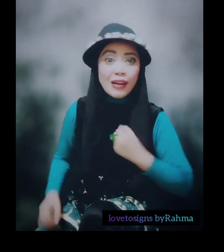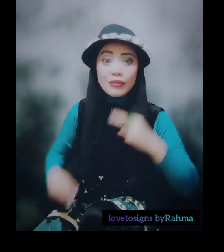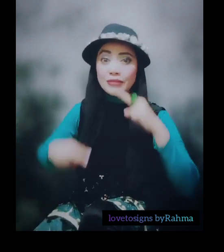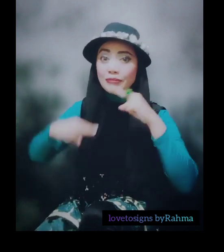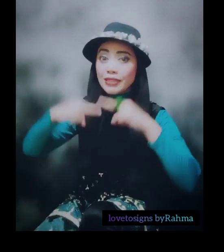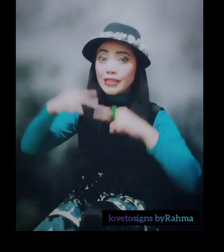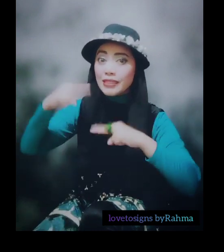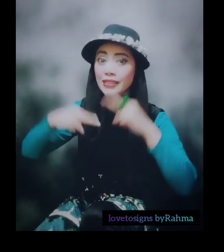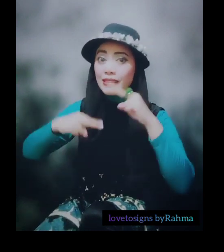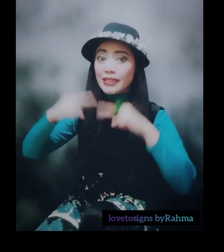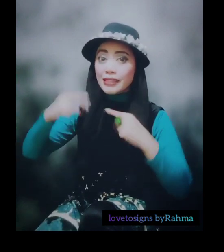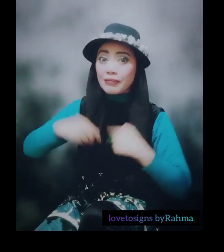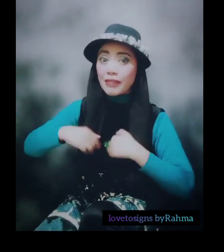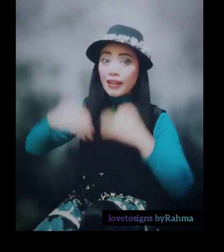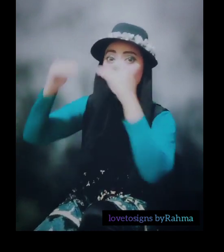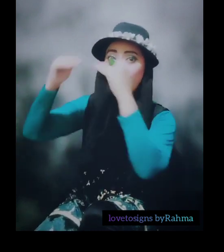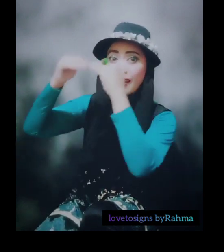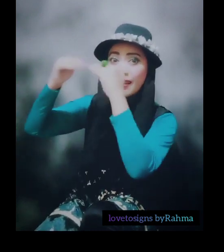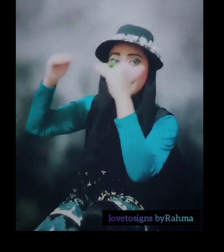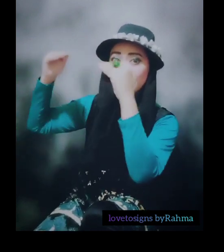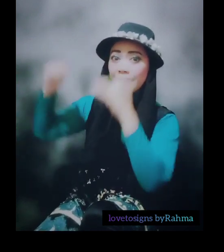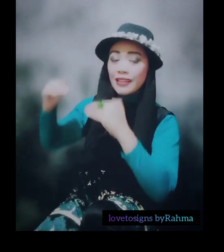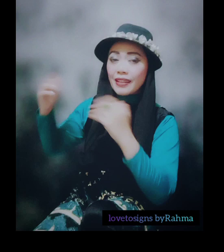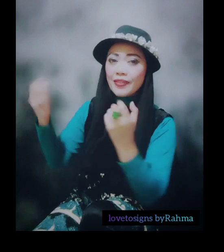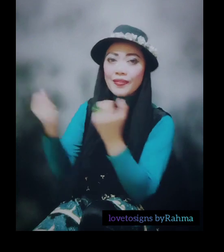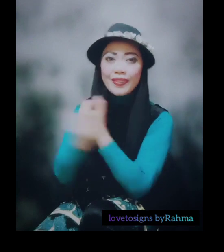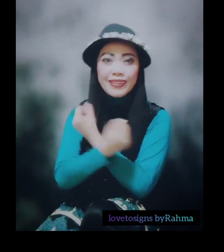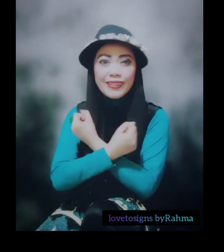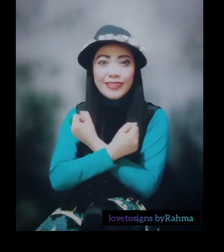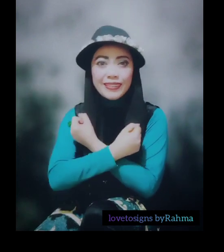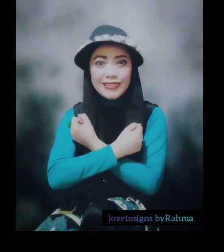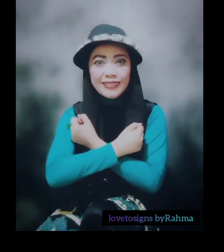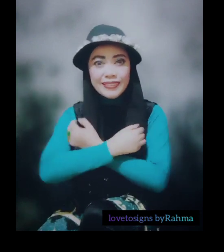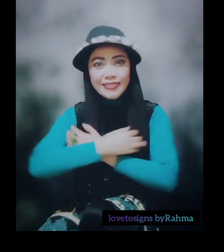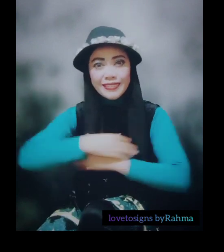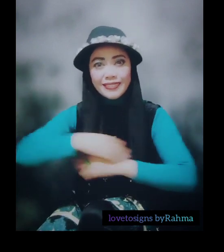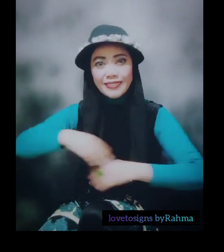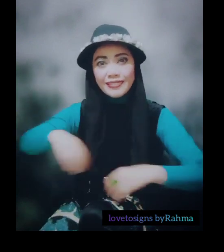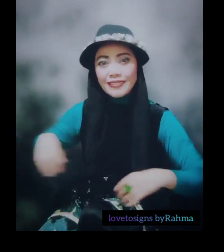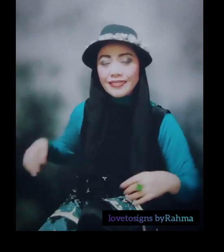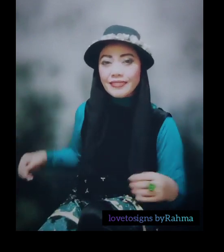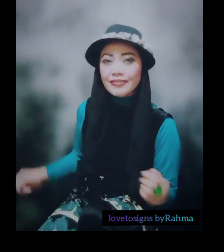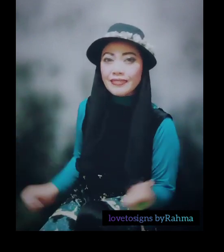time I've been building my castle of love.